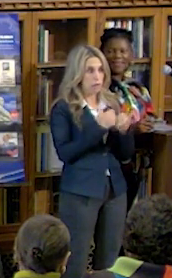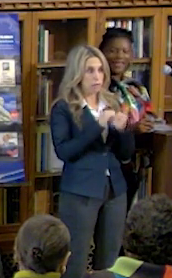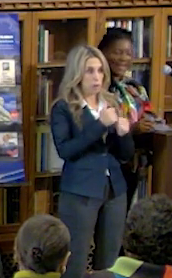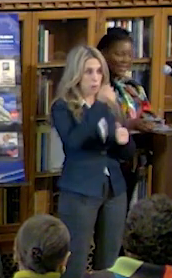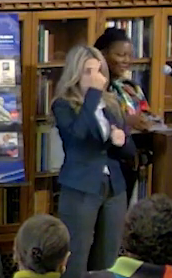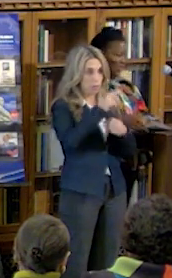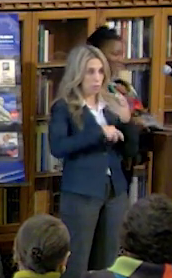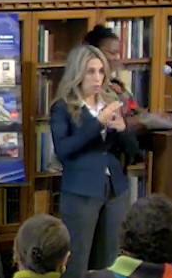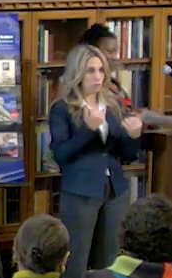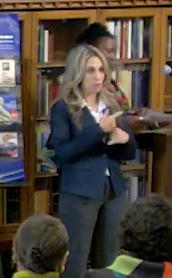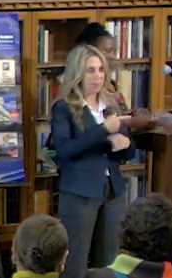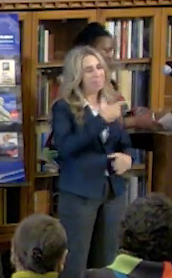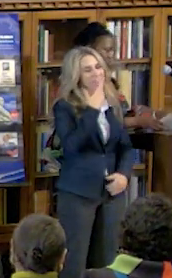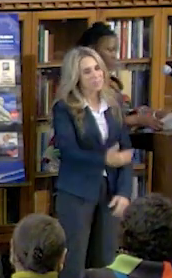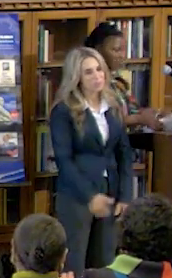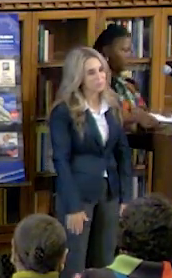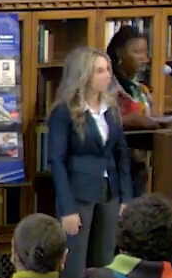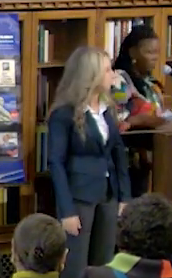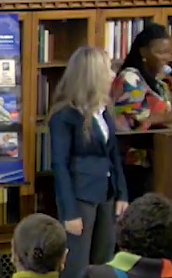today thank